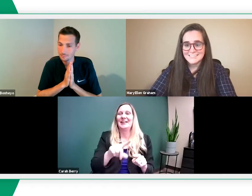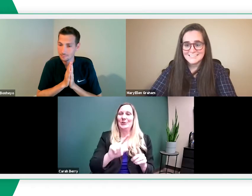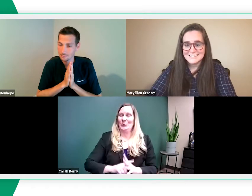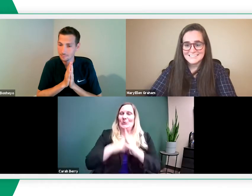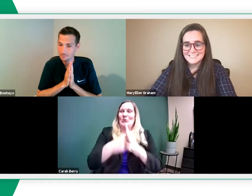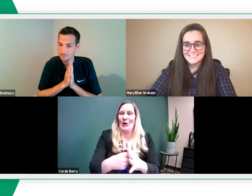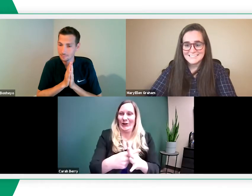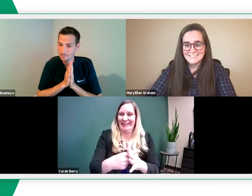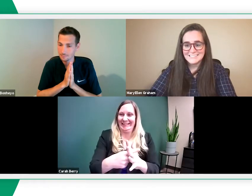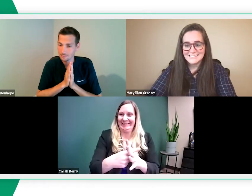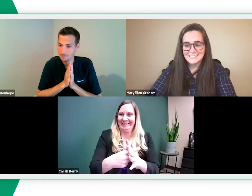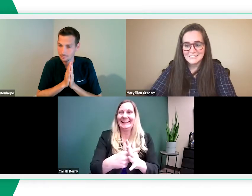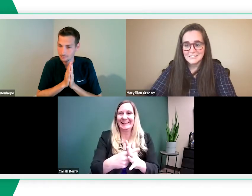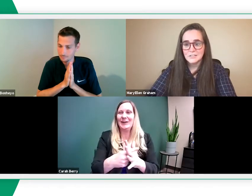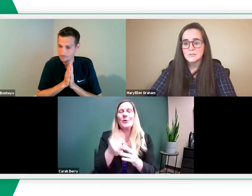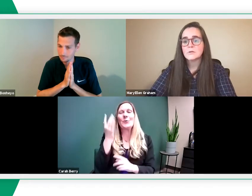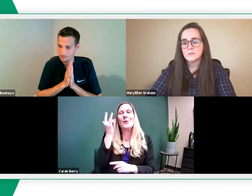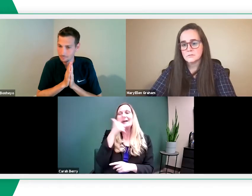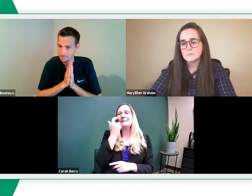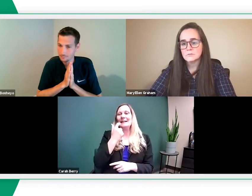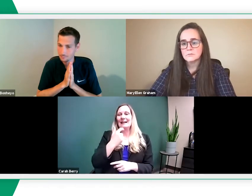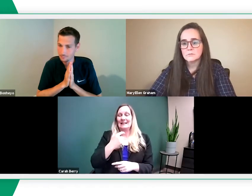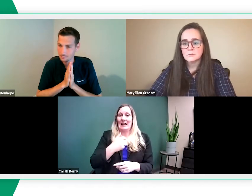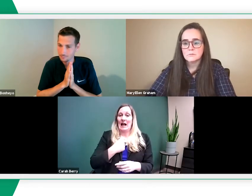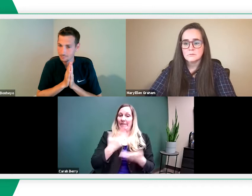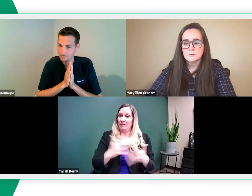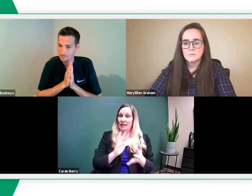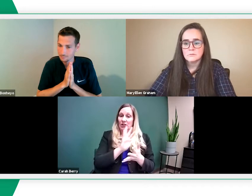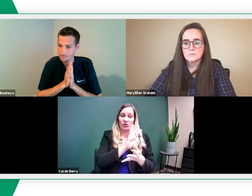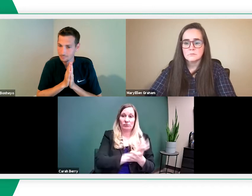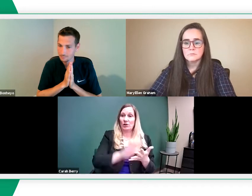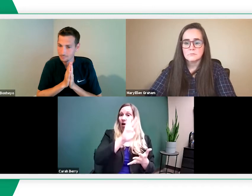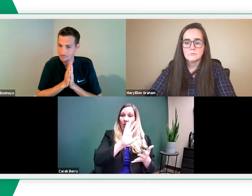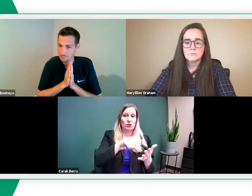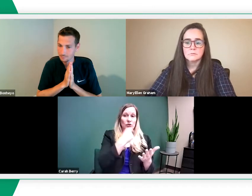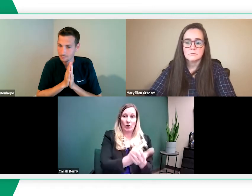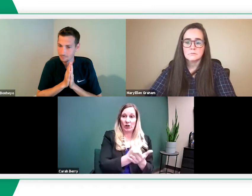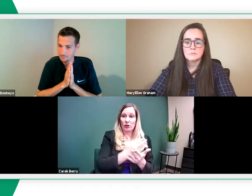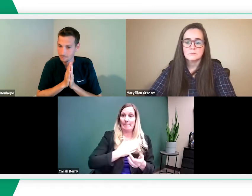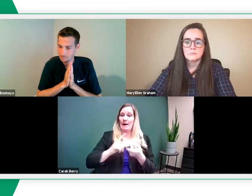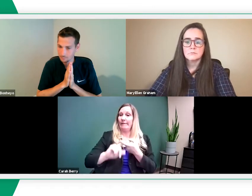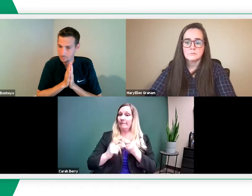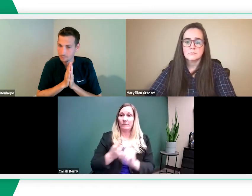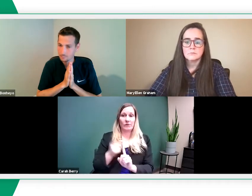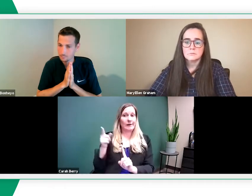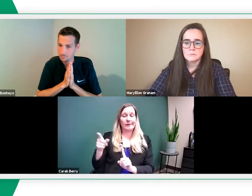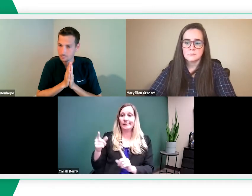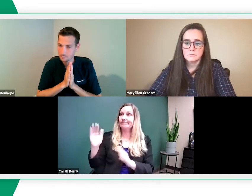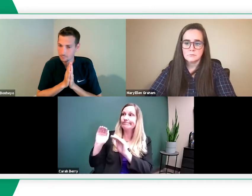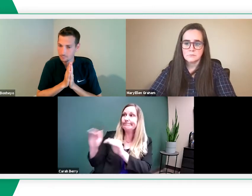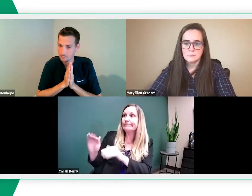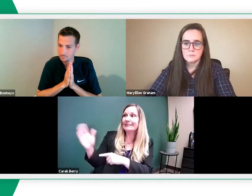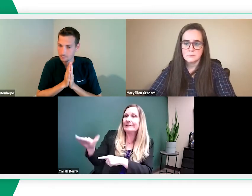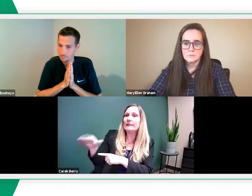It's where I love, I love to do it where we started, because, I finished college, I graduated